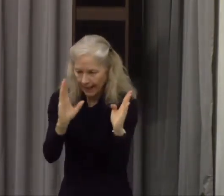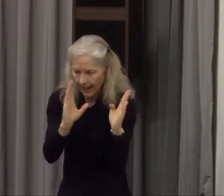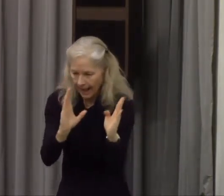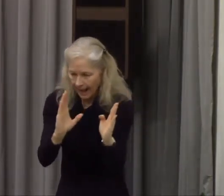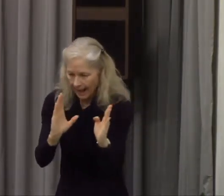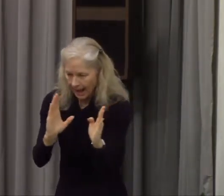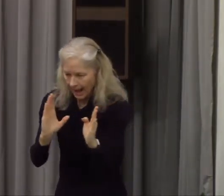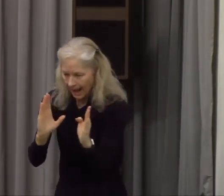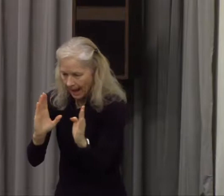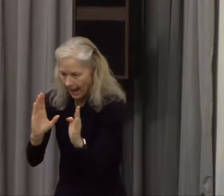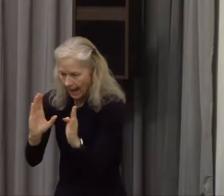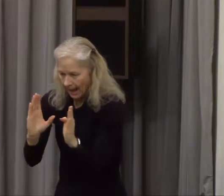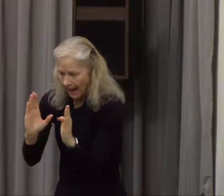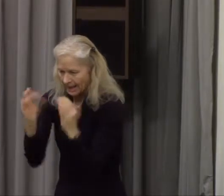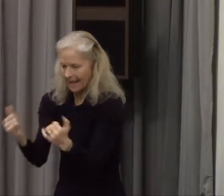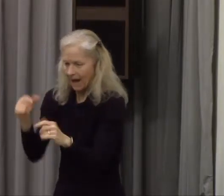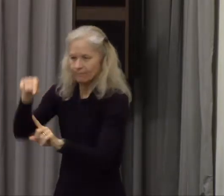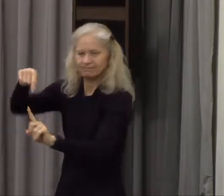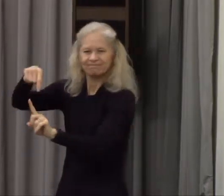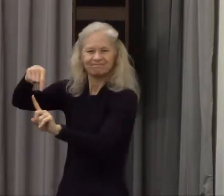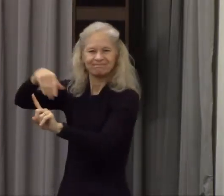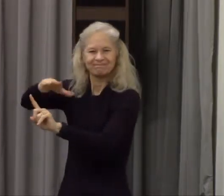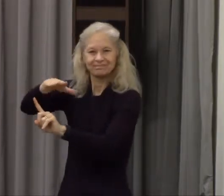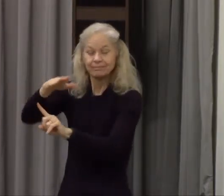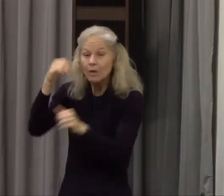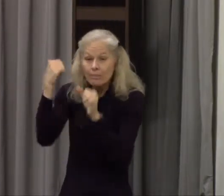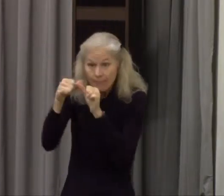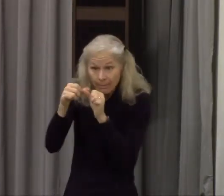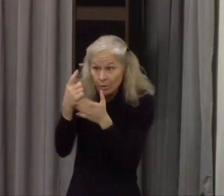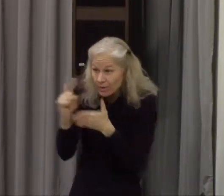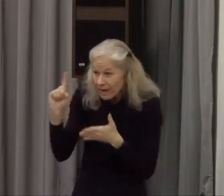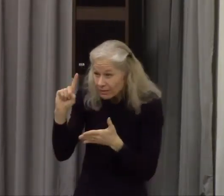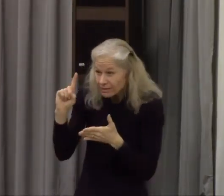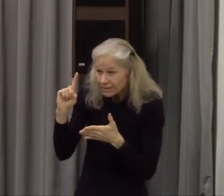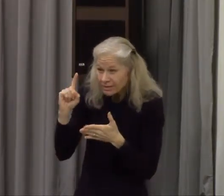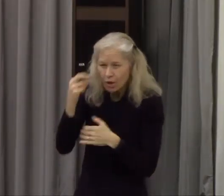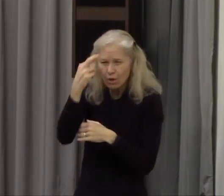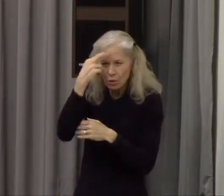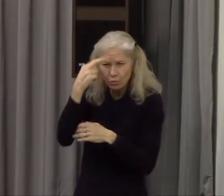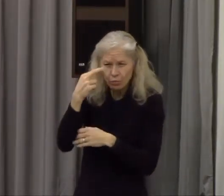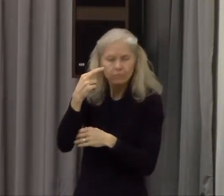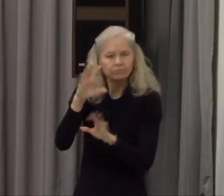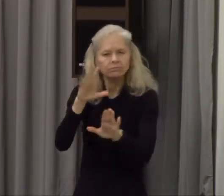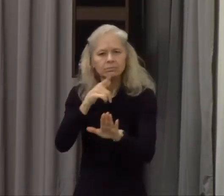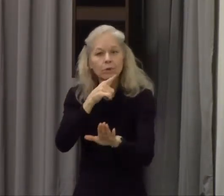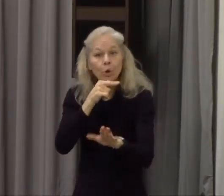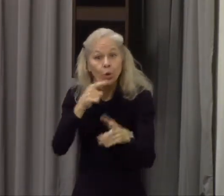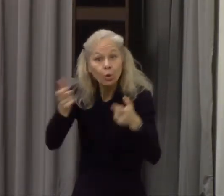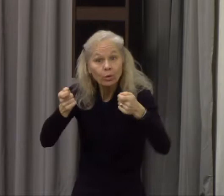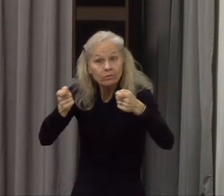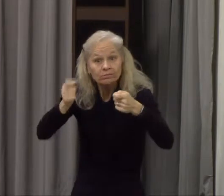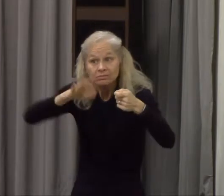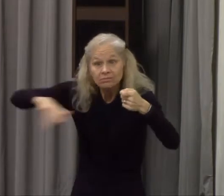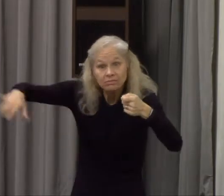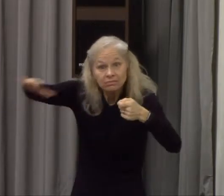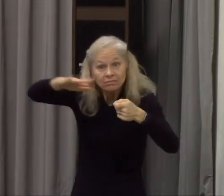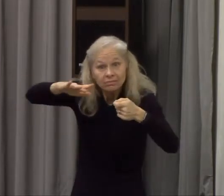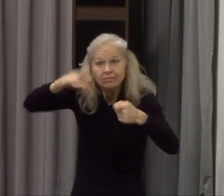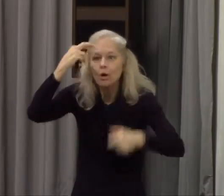Rome made all those roads, miles and miles of thousands of miles of roads, good